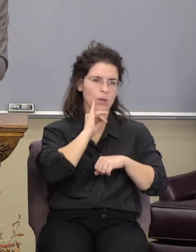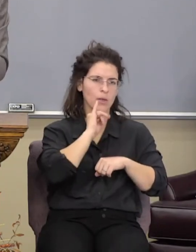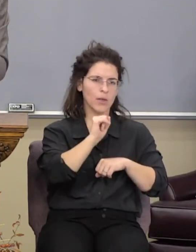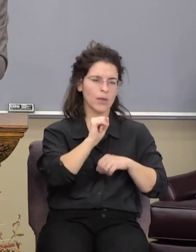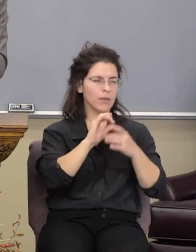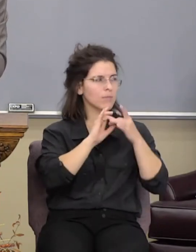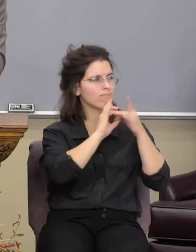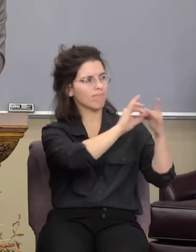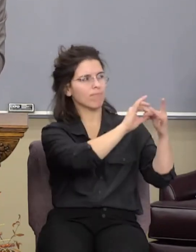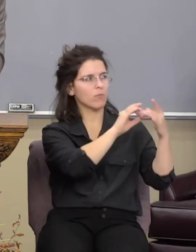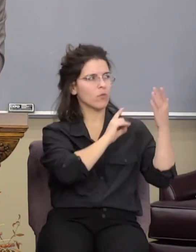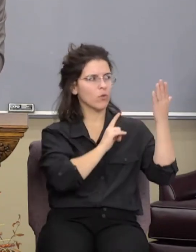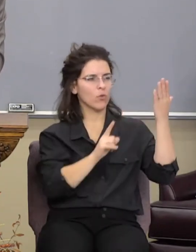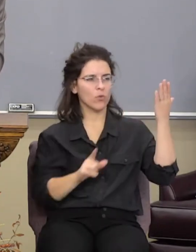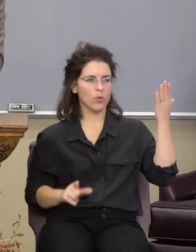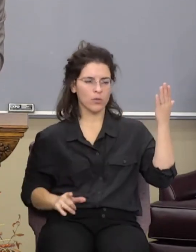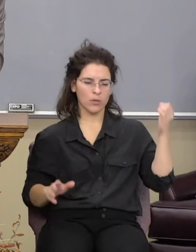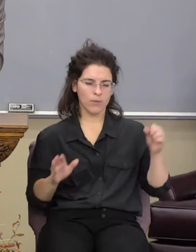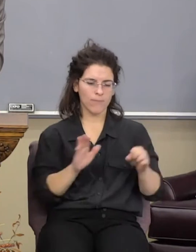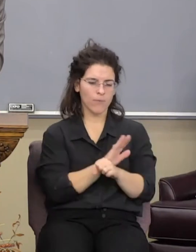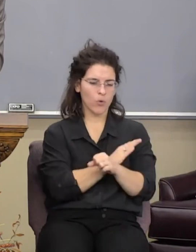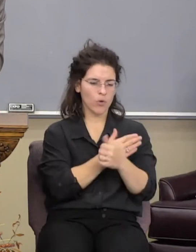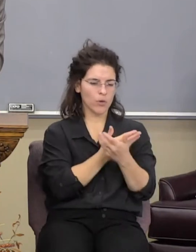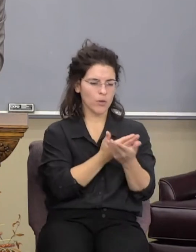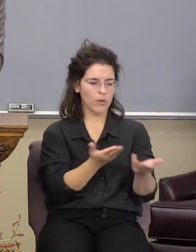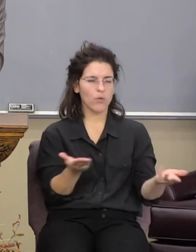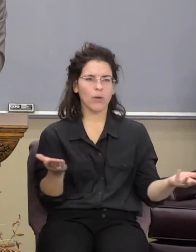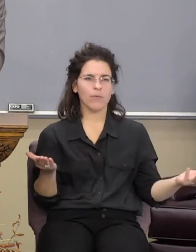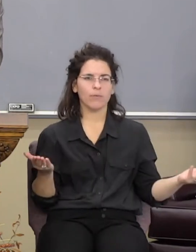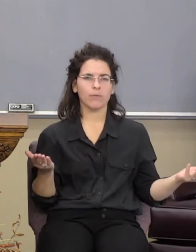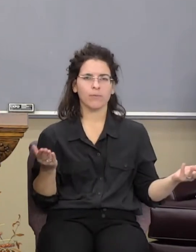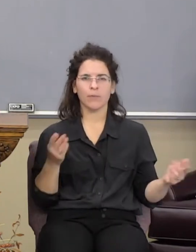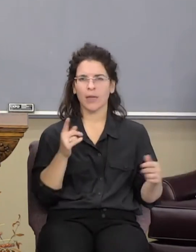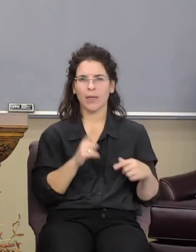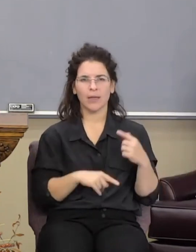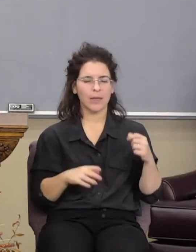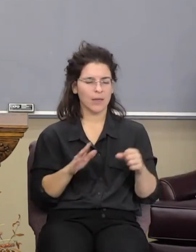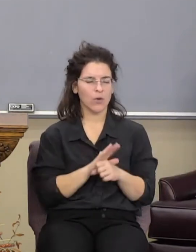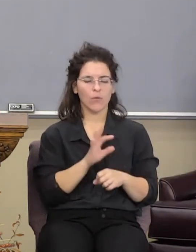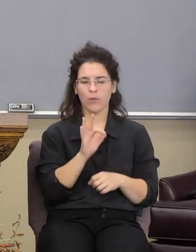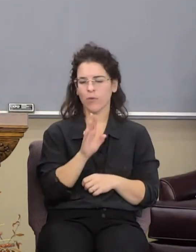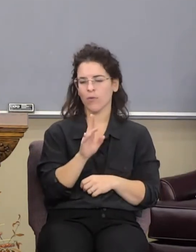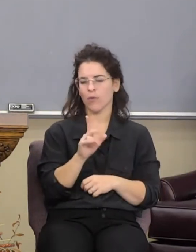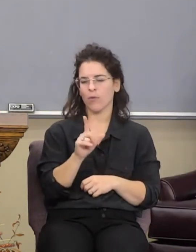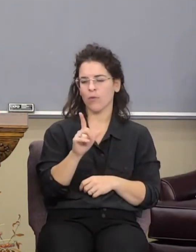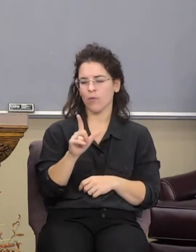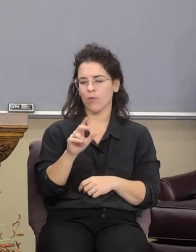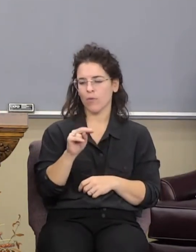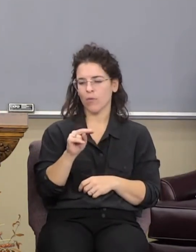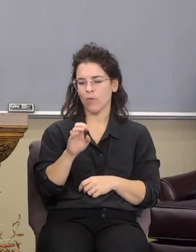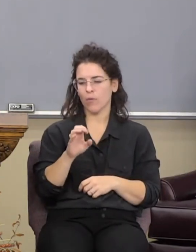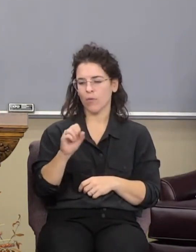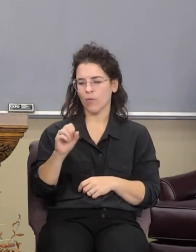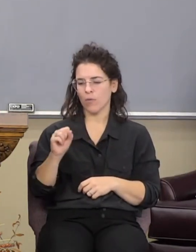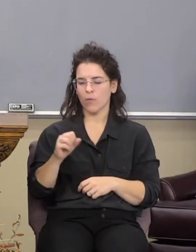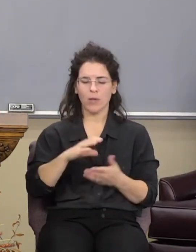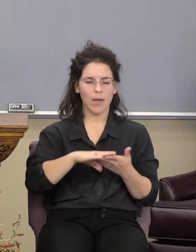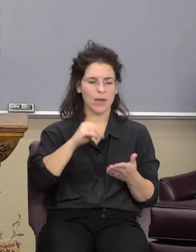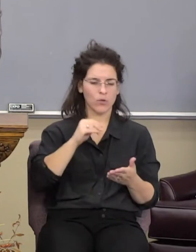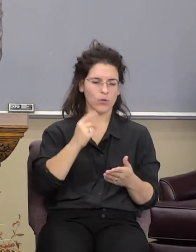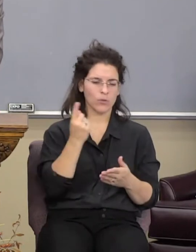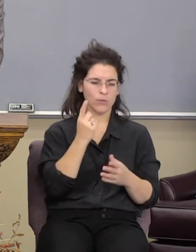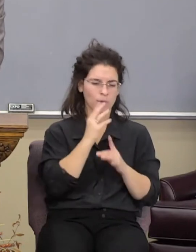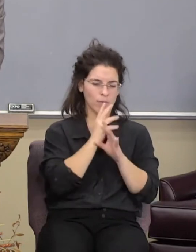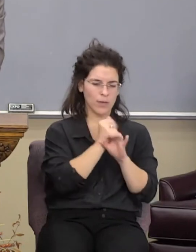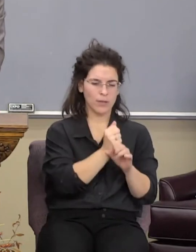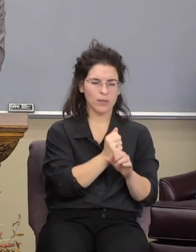Lord's and the fullness thereof. I can't get over the word fullness. I learned something fascinating